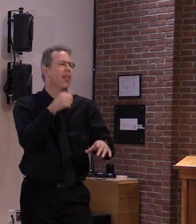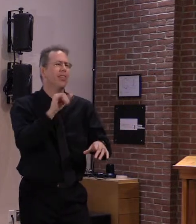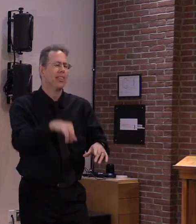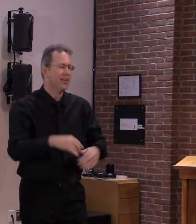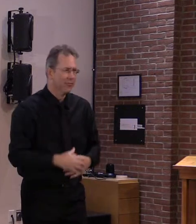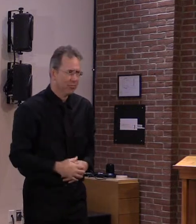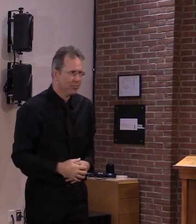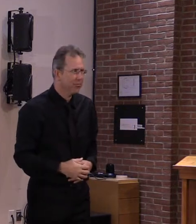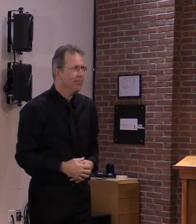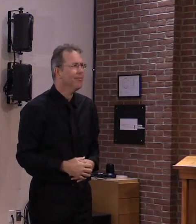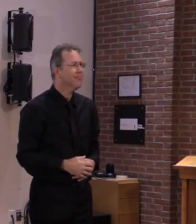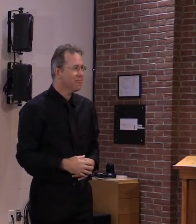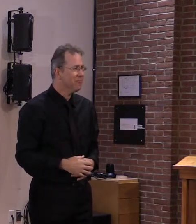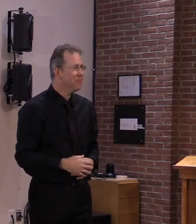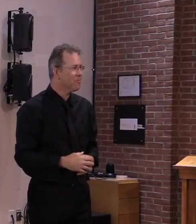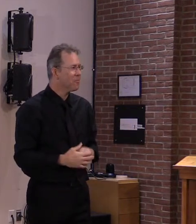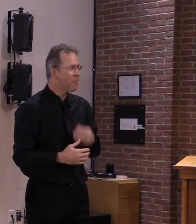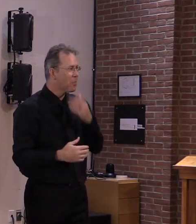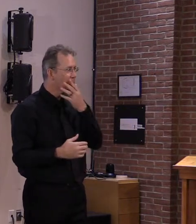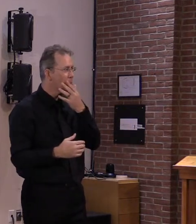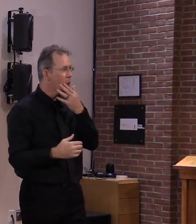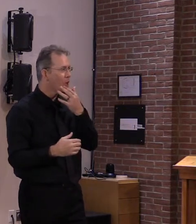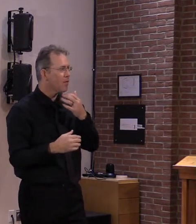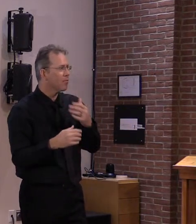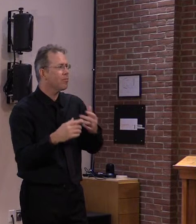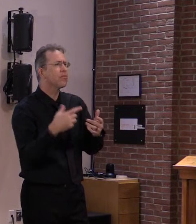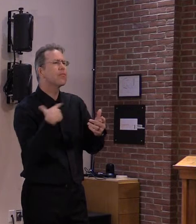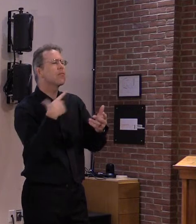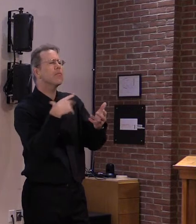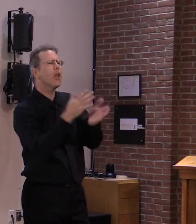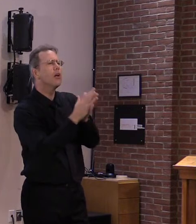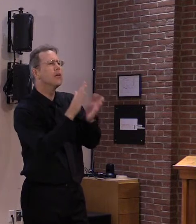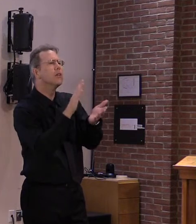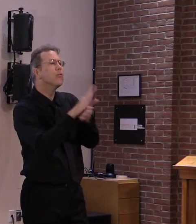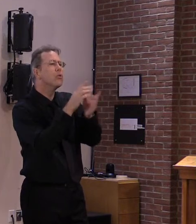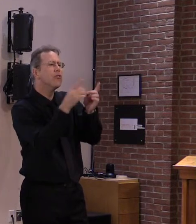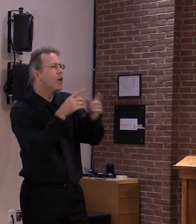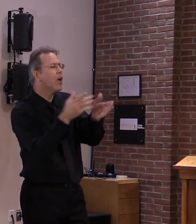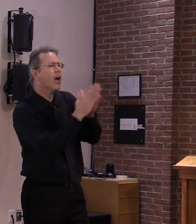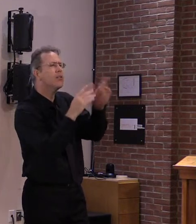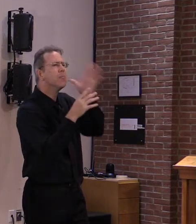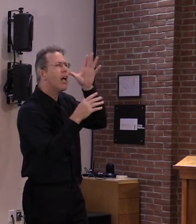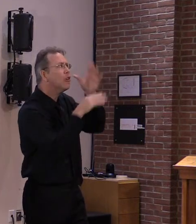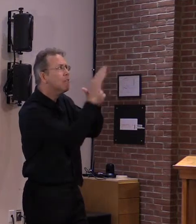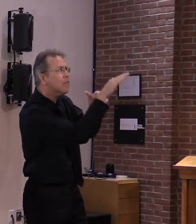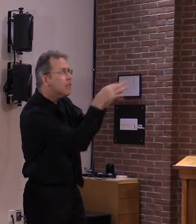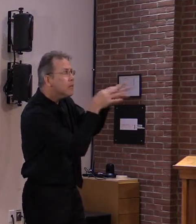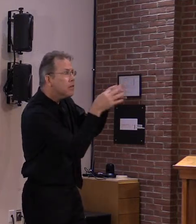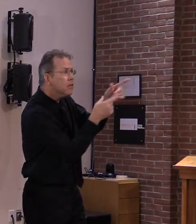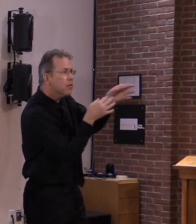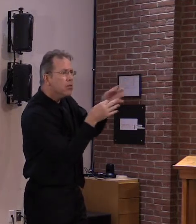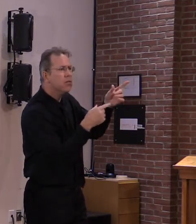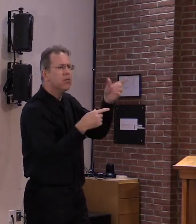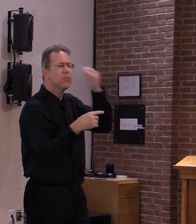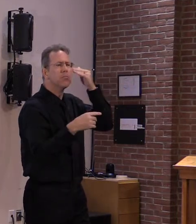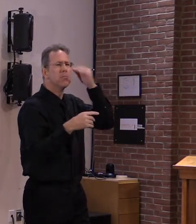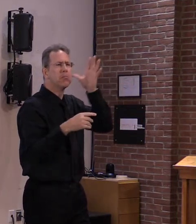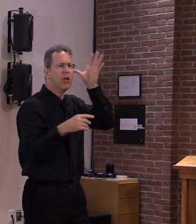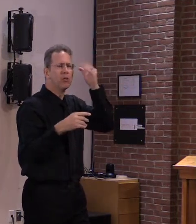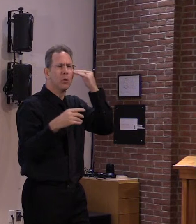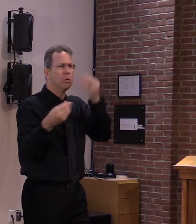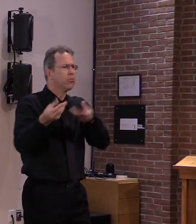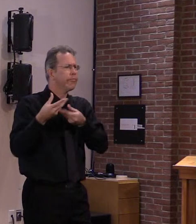We will learn more in 7 to 14 days. Most of us in state government observed the different feel of the holiday